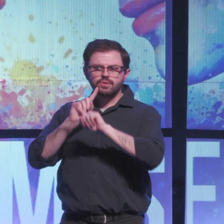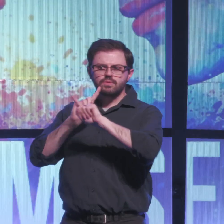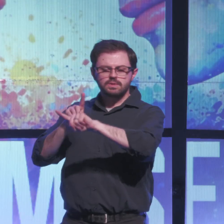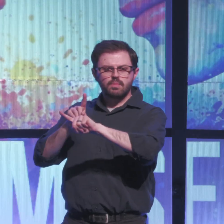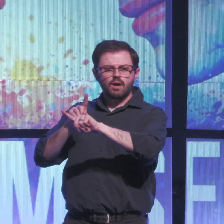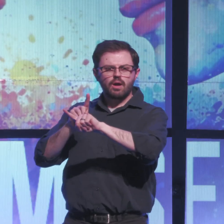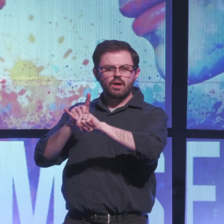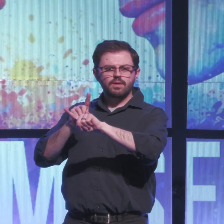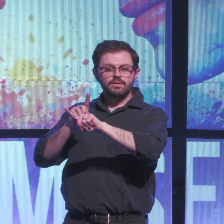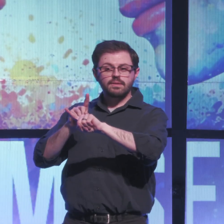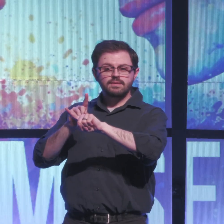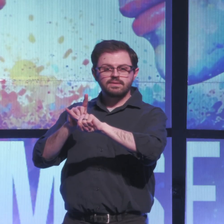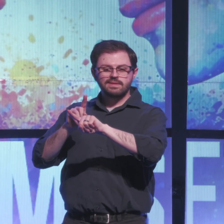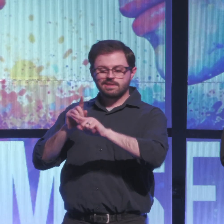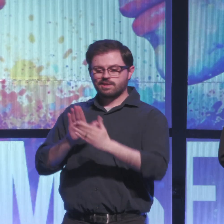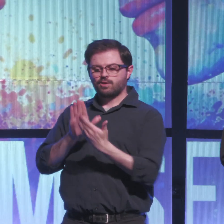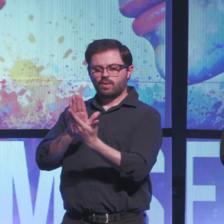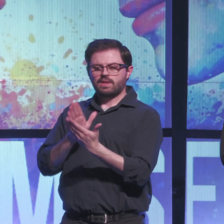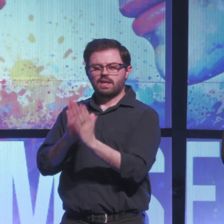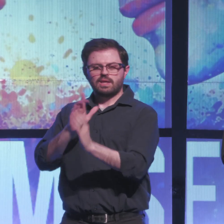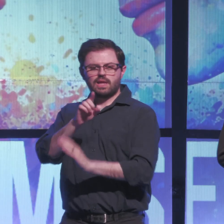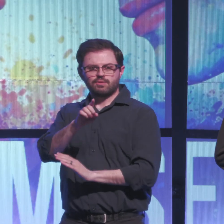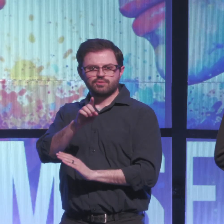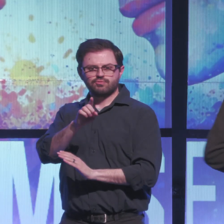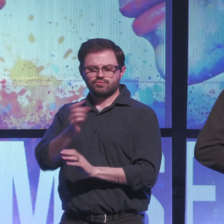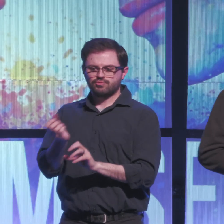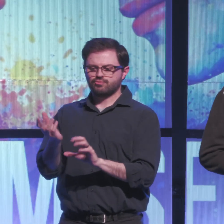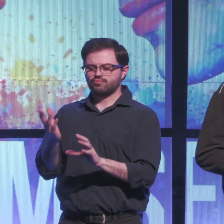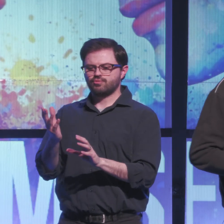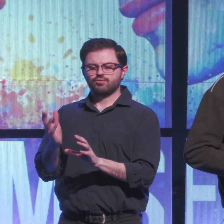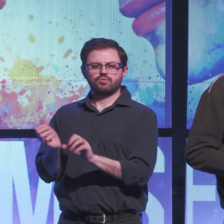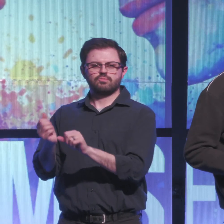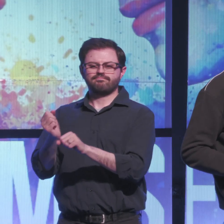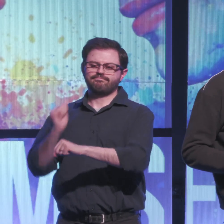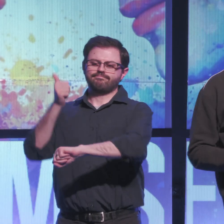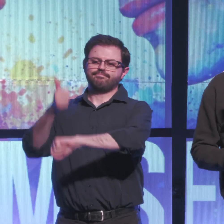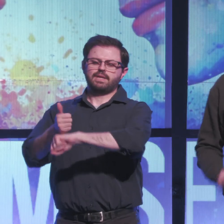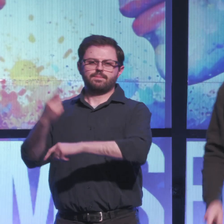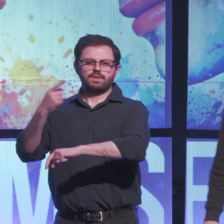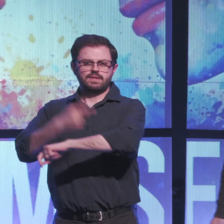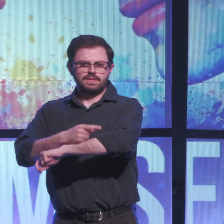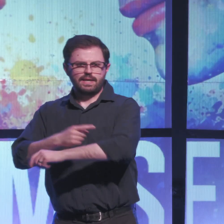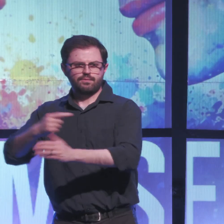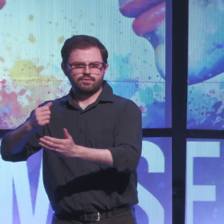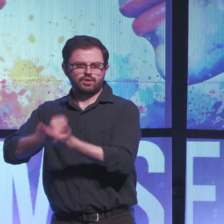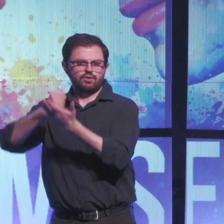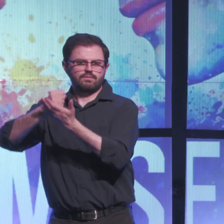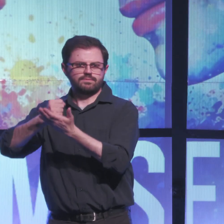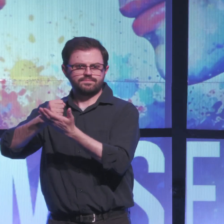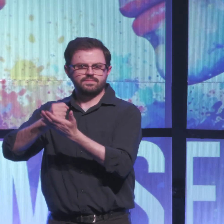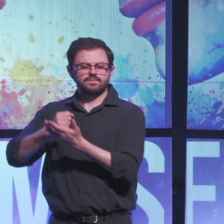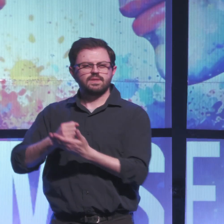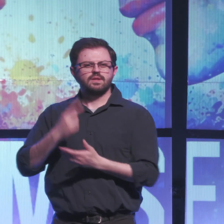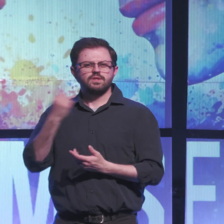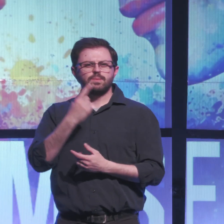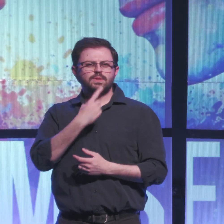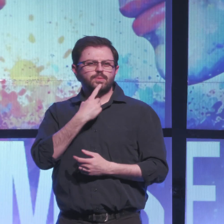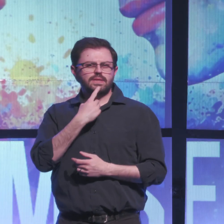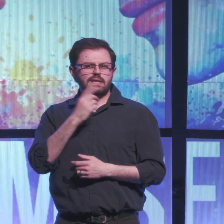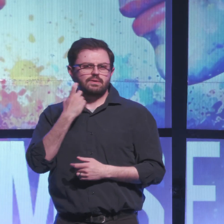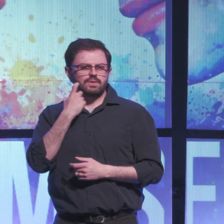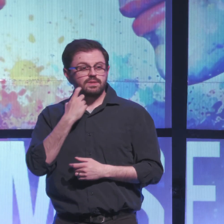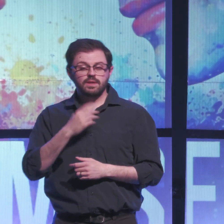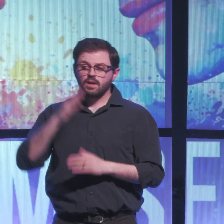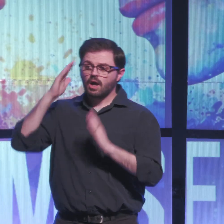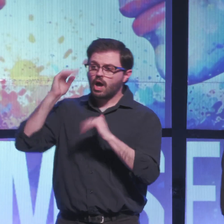can make the day you deserve. I heard somebody say that a while back. They said, I hope you make the day great.